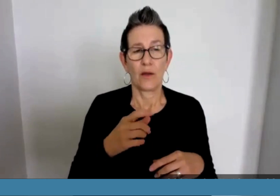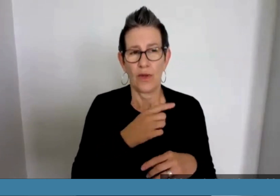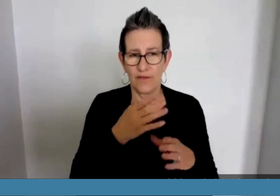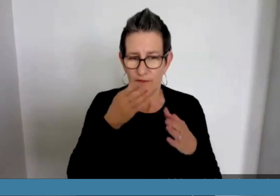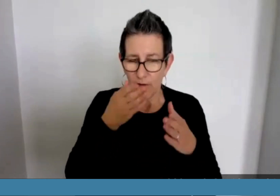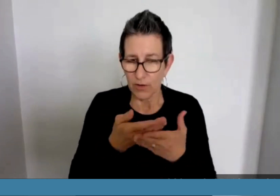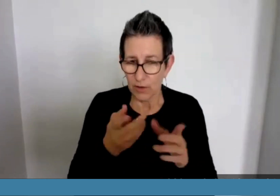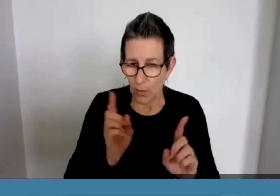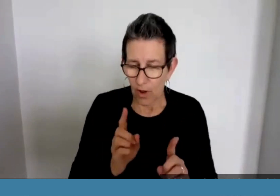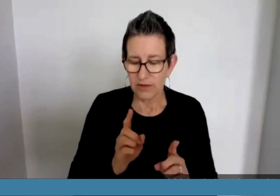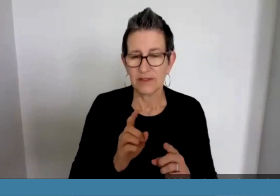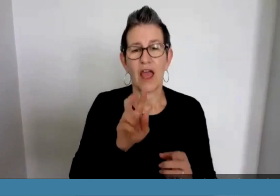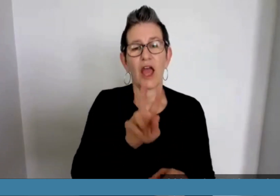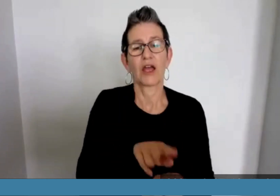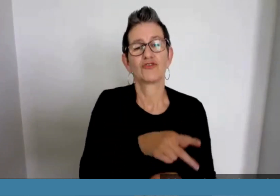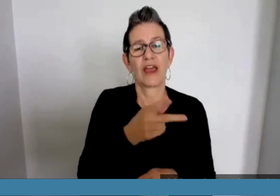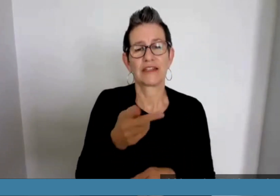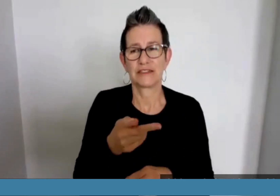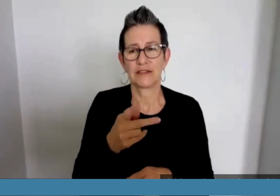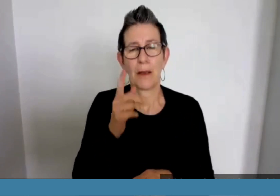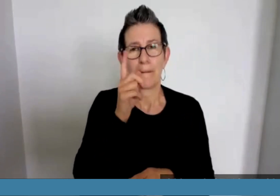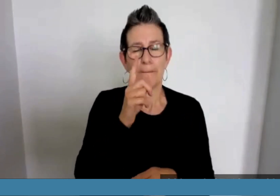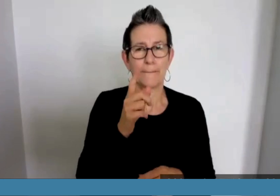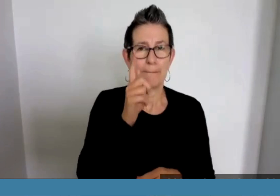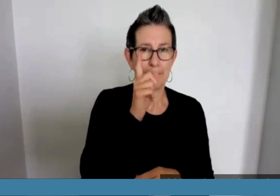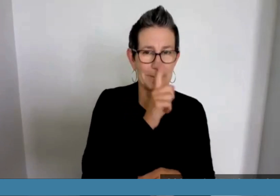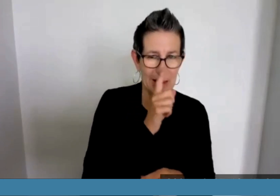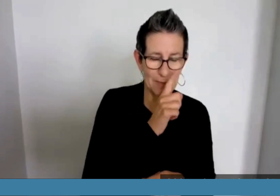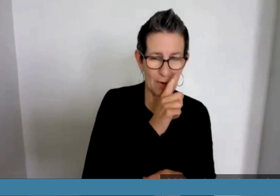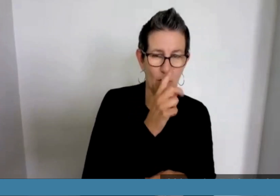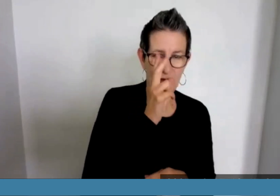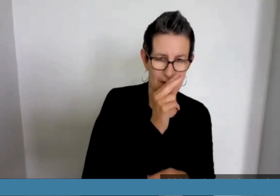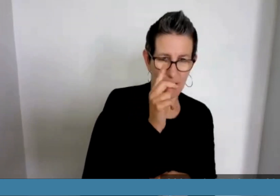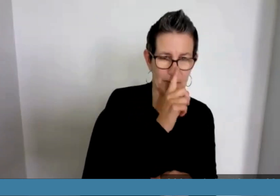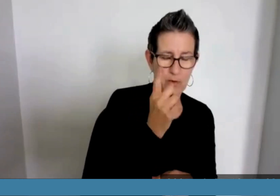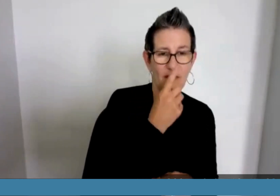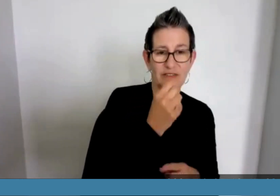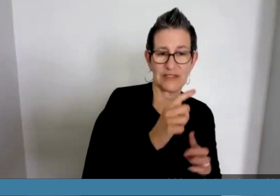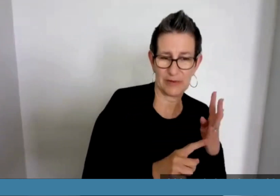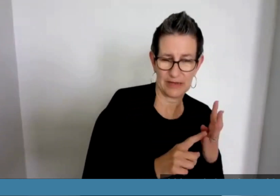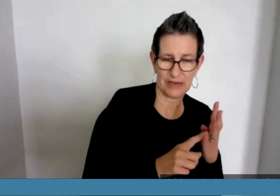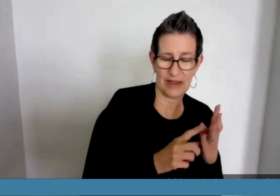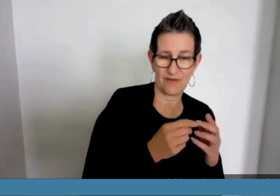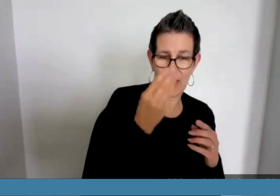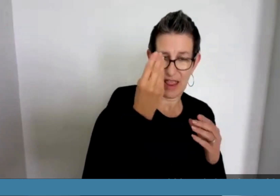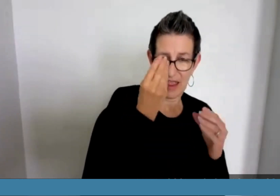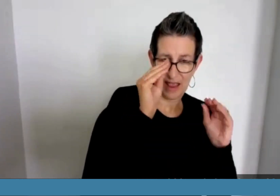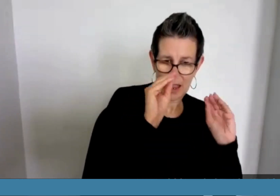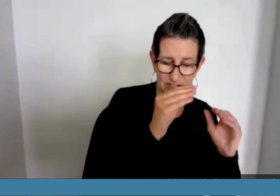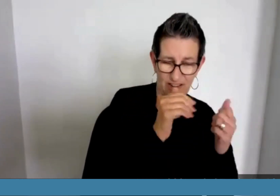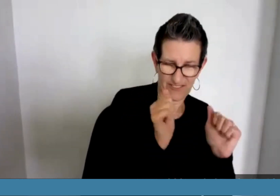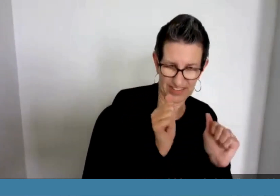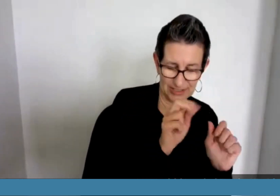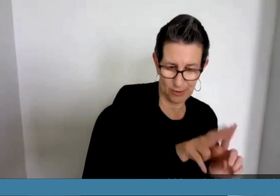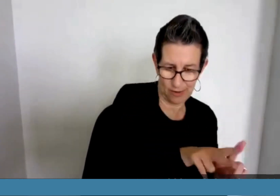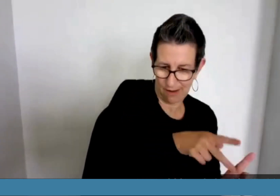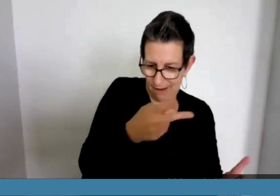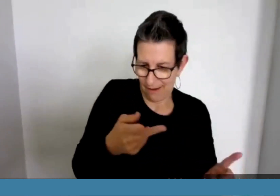with disability from education to employment in the And so